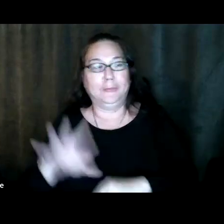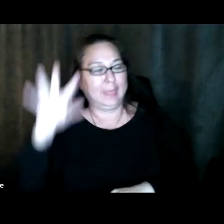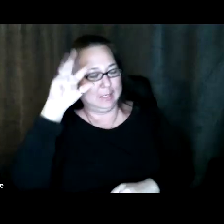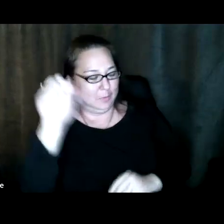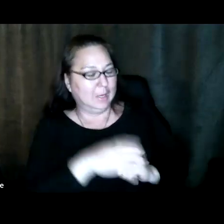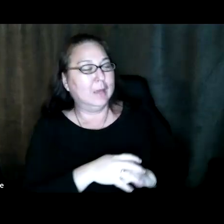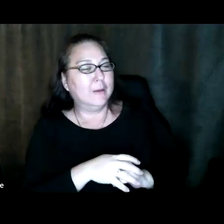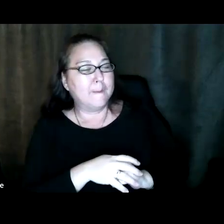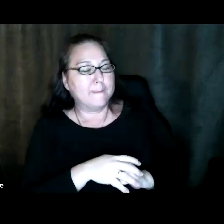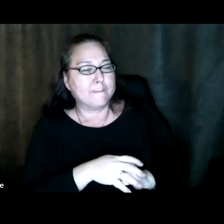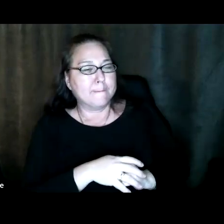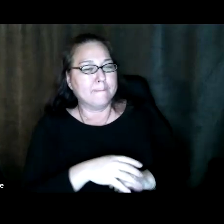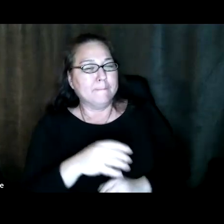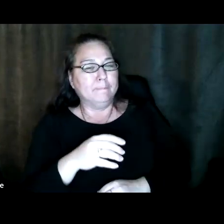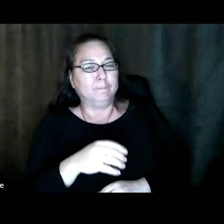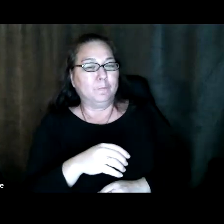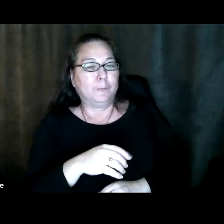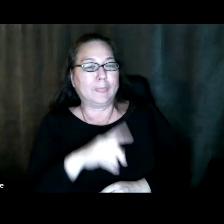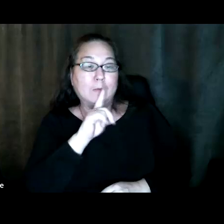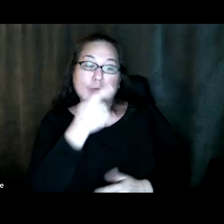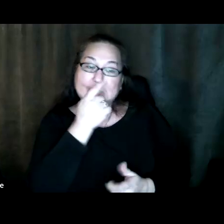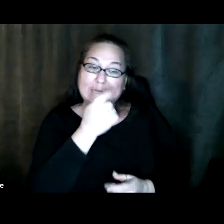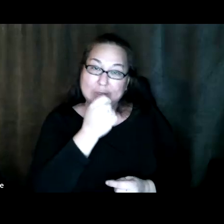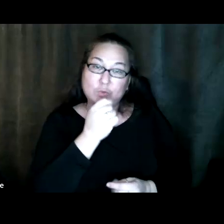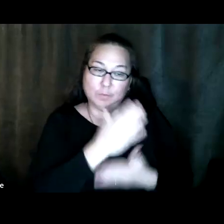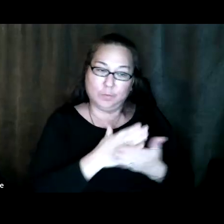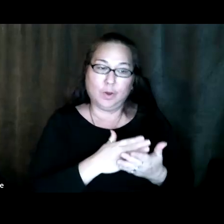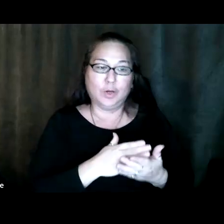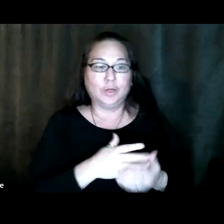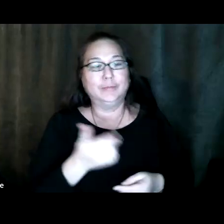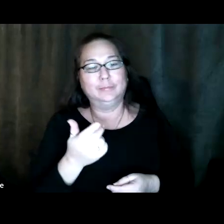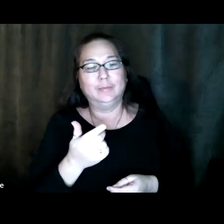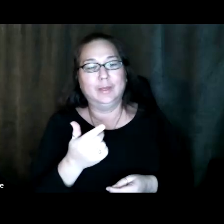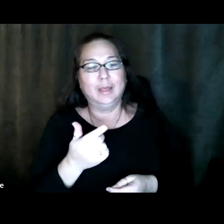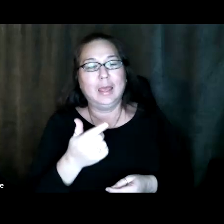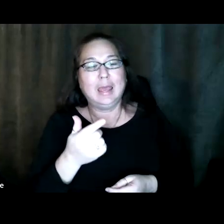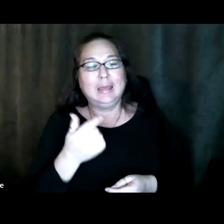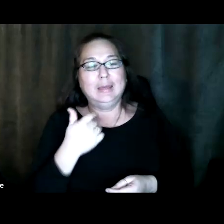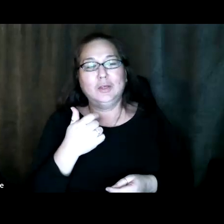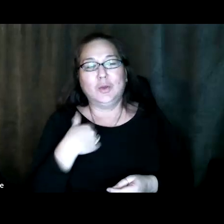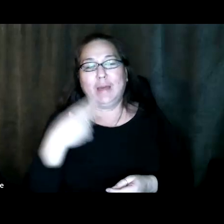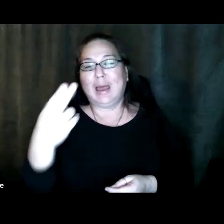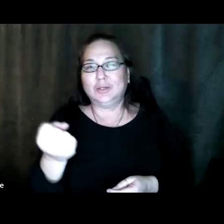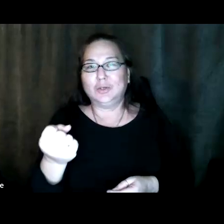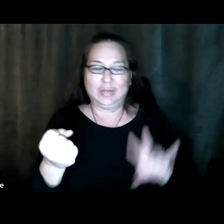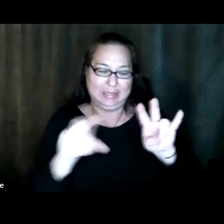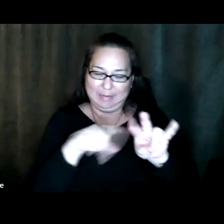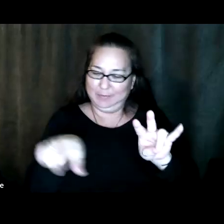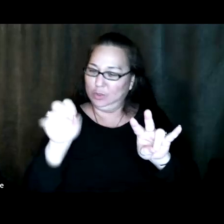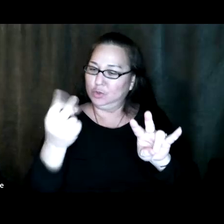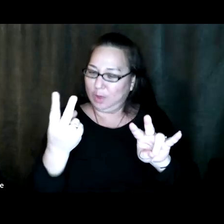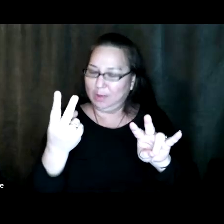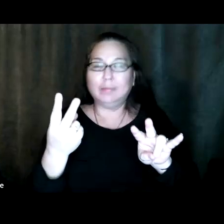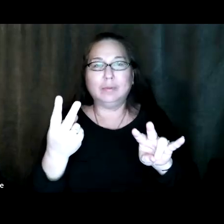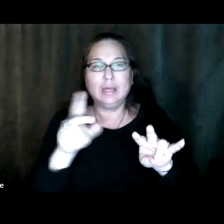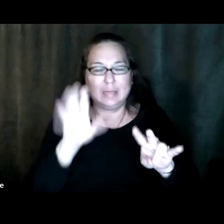problem, is, you now have high schools 7-12, and they don't always sequence things. Like they'll start things in